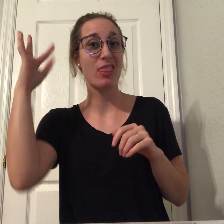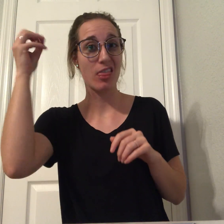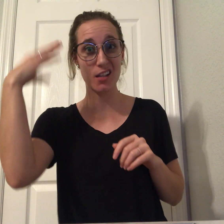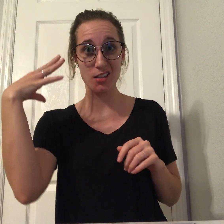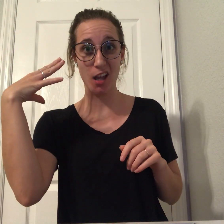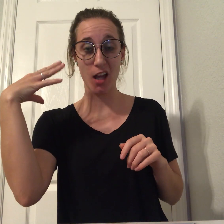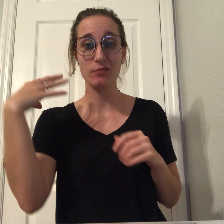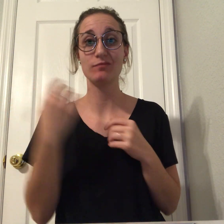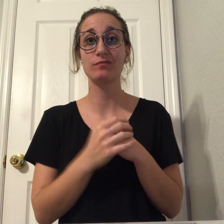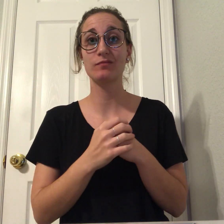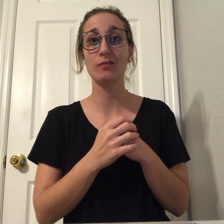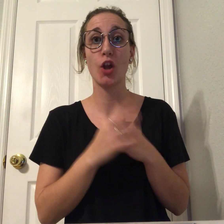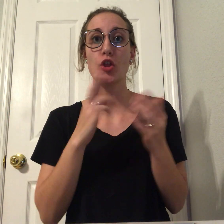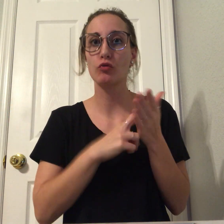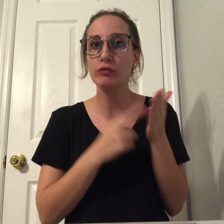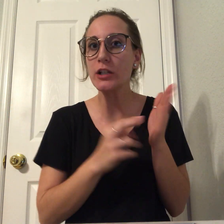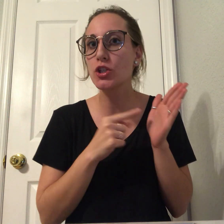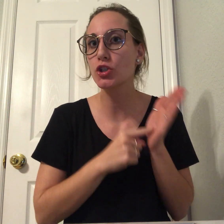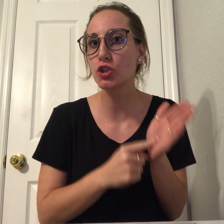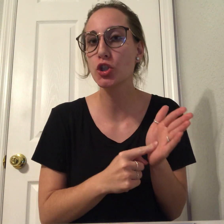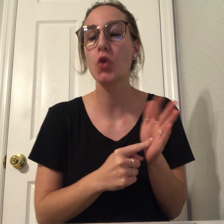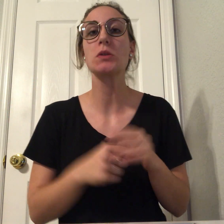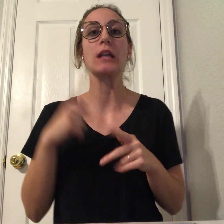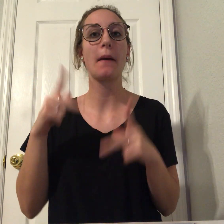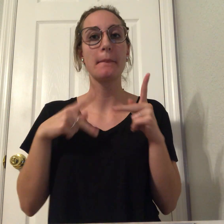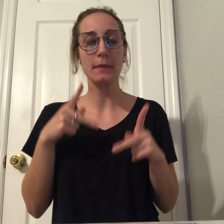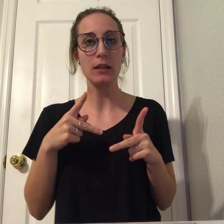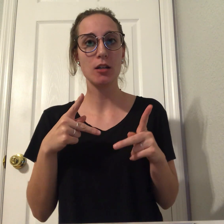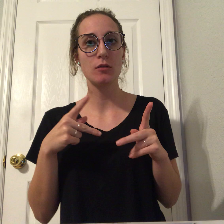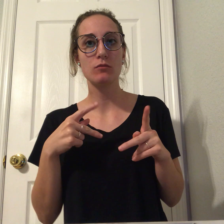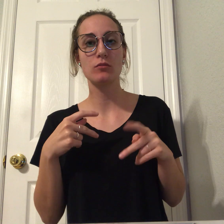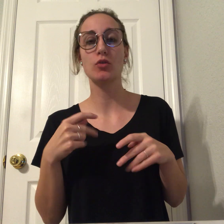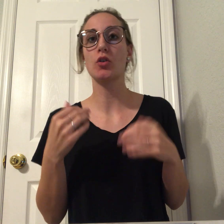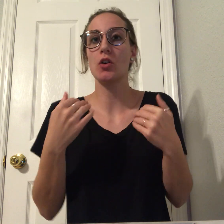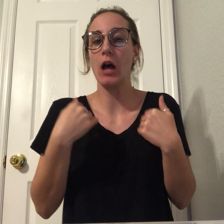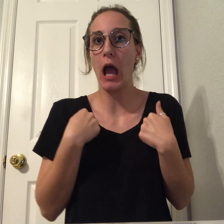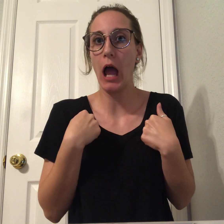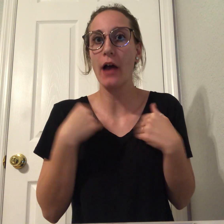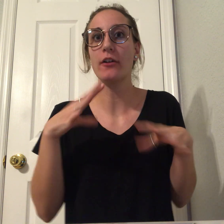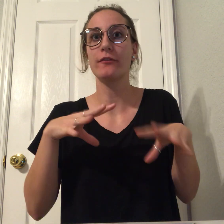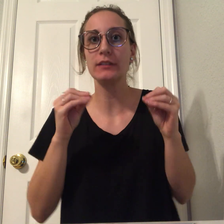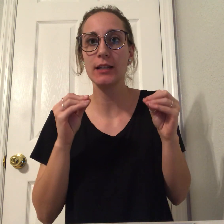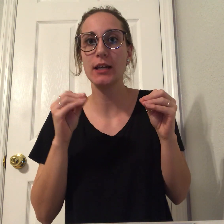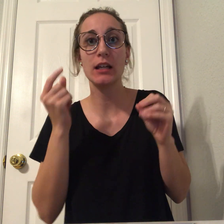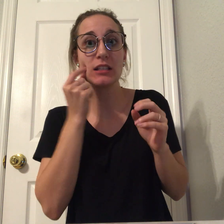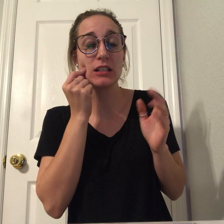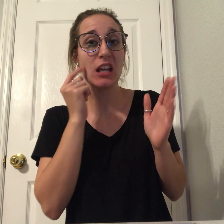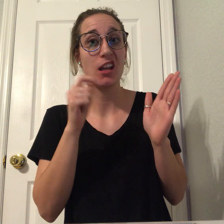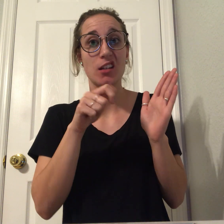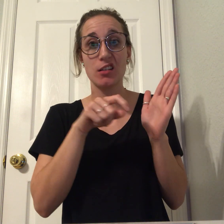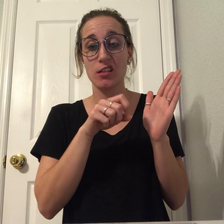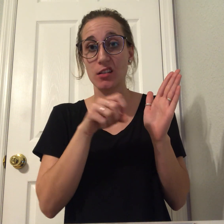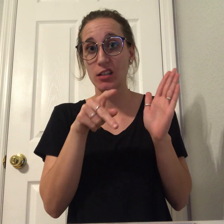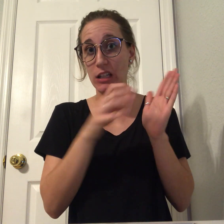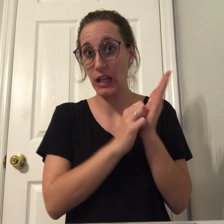showing, that people have taken that skin cancer, and it's obviously an issue, and you need to be very cognizant of